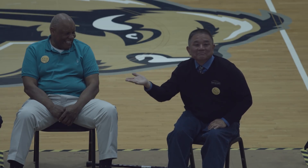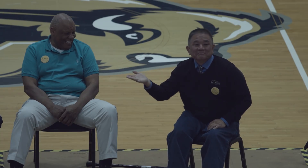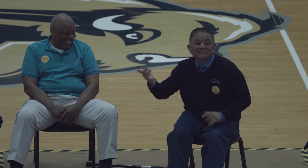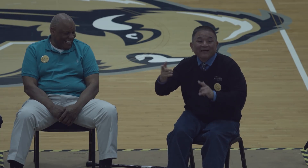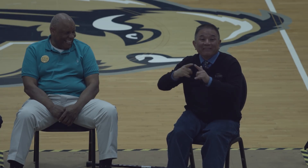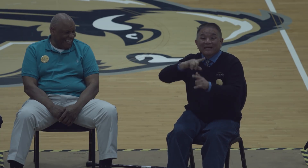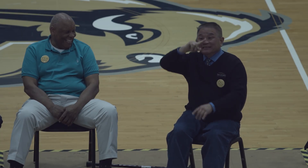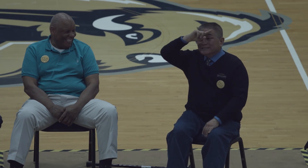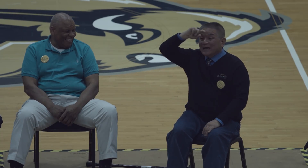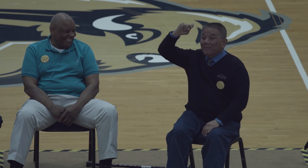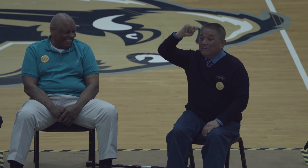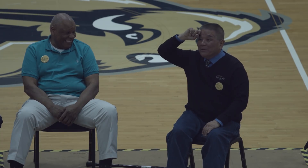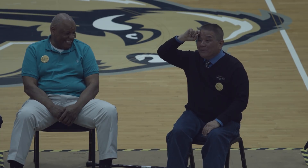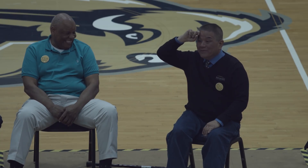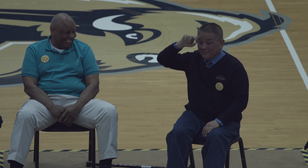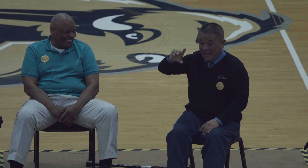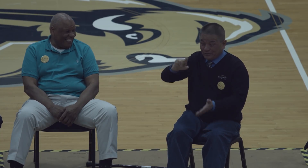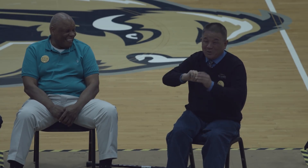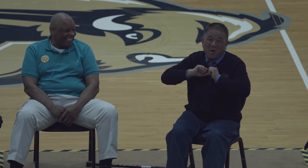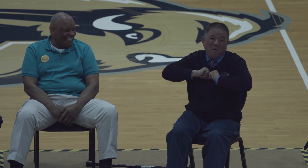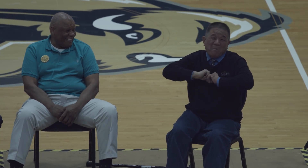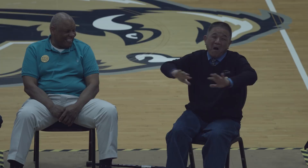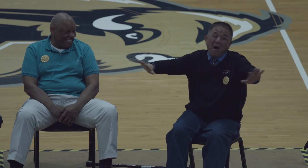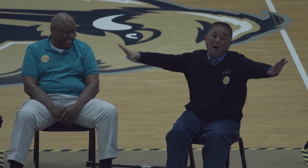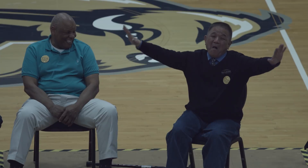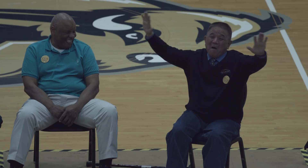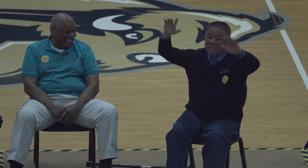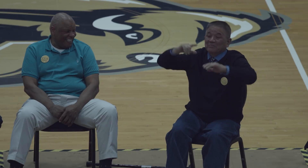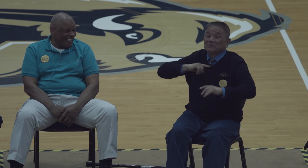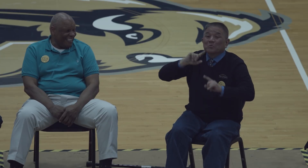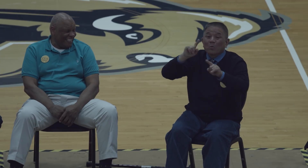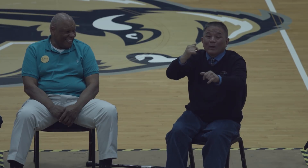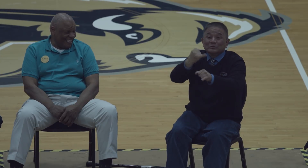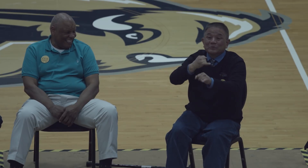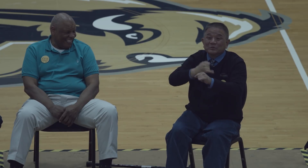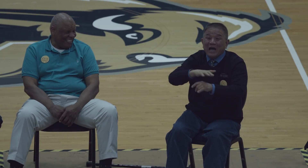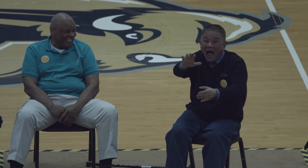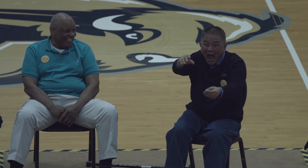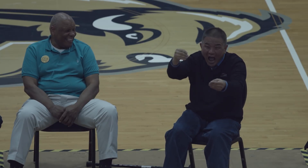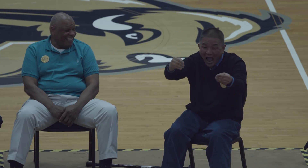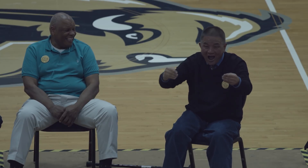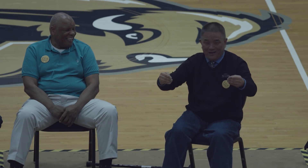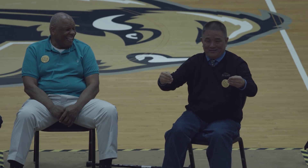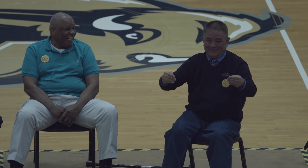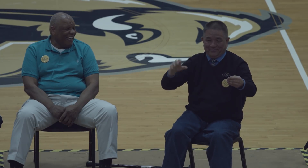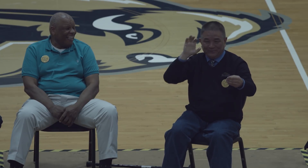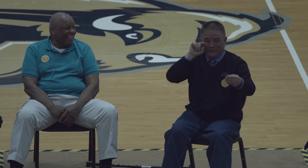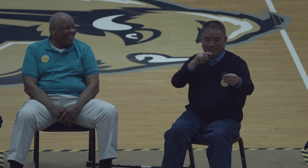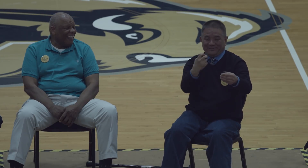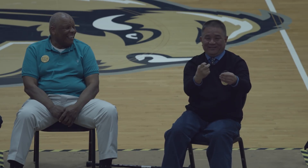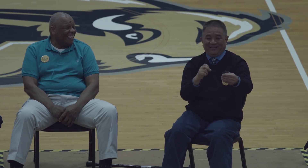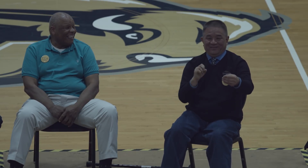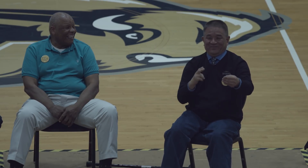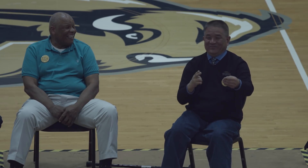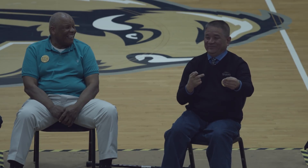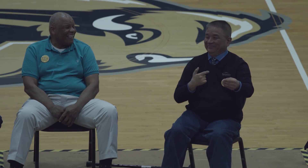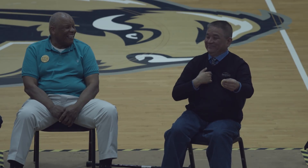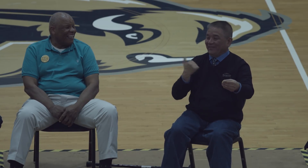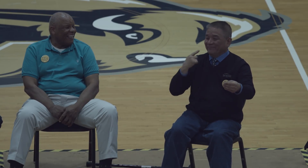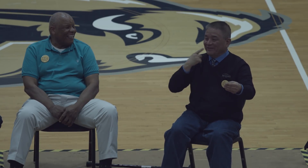in the wheelchair there in the picture. But that summer, that image went all over the world. And everywhere I went, I saw that picture